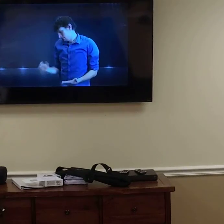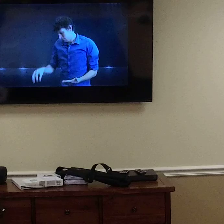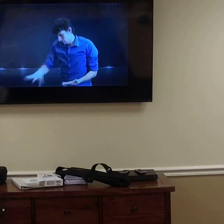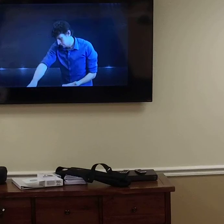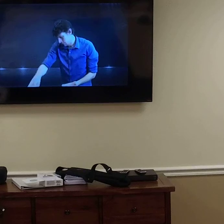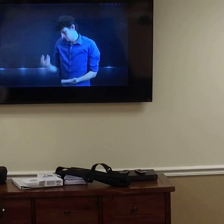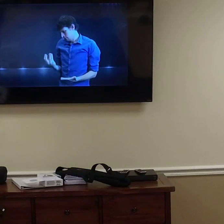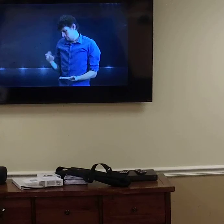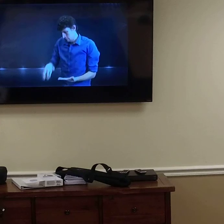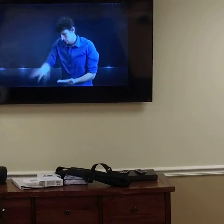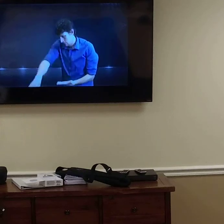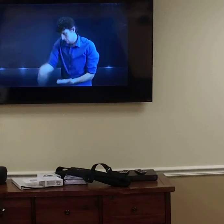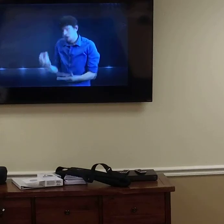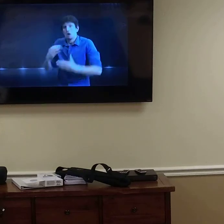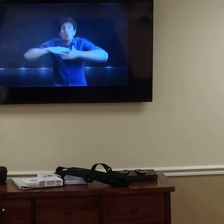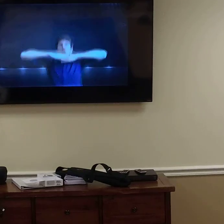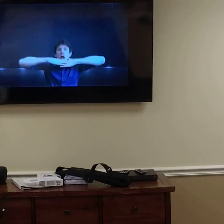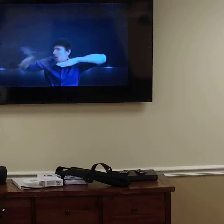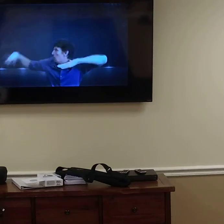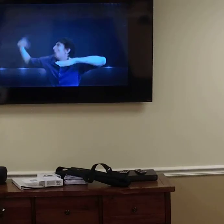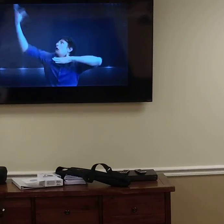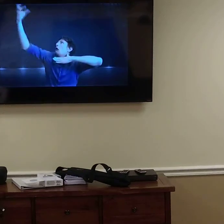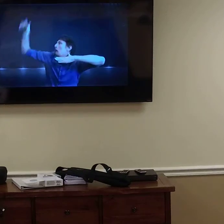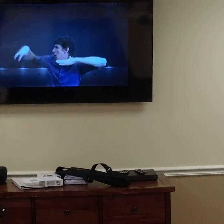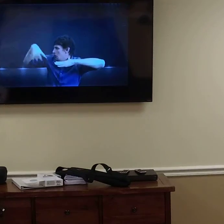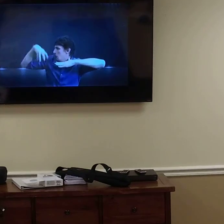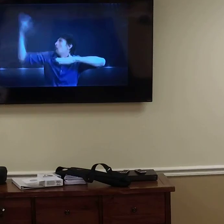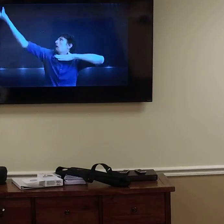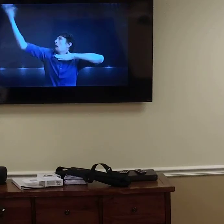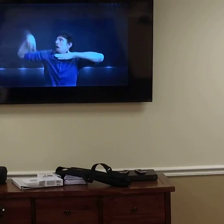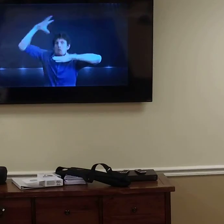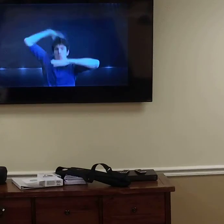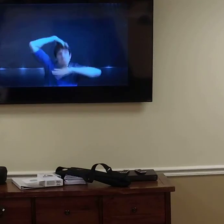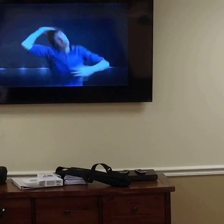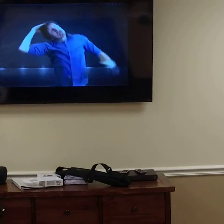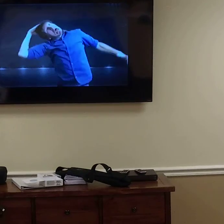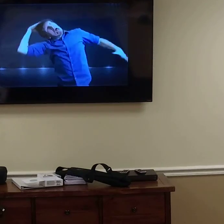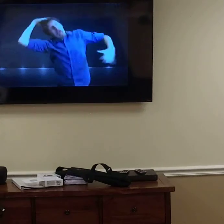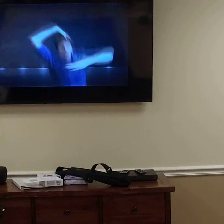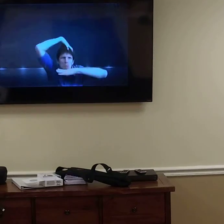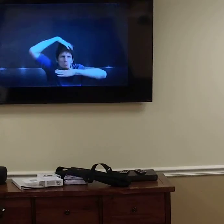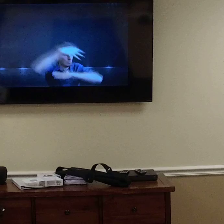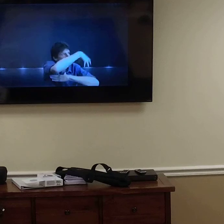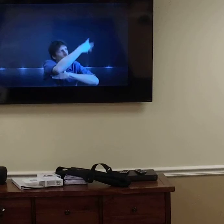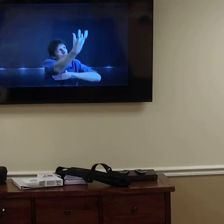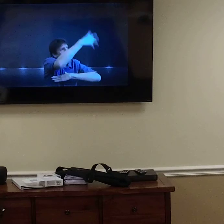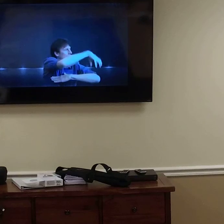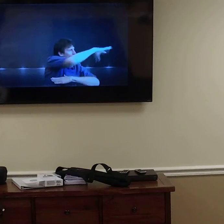The woman's picking up the eggs. That's a classifier. Him picking up the eggs. Now he's going to use his head as a classifier again.